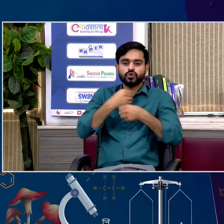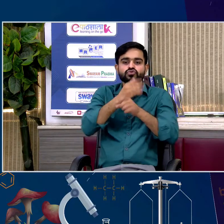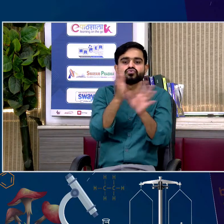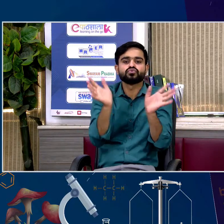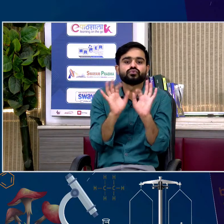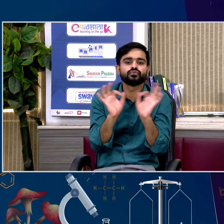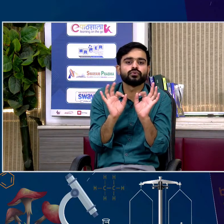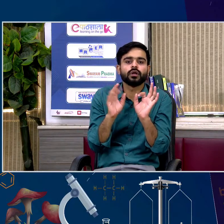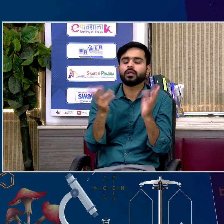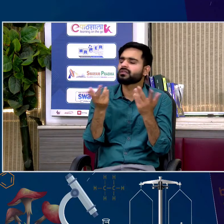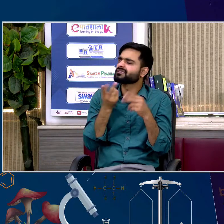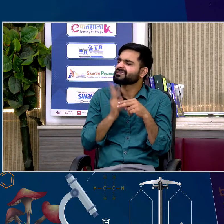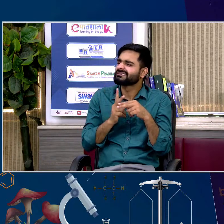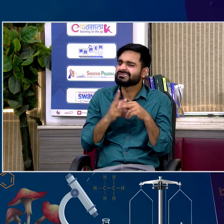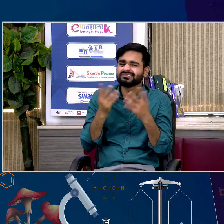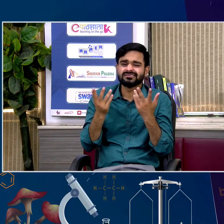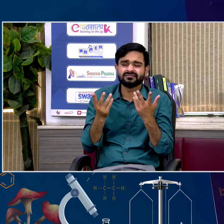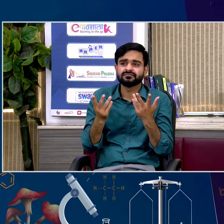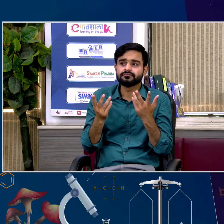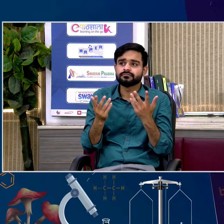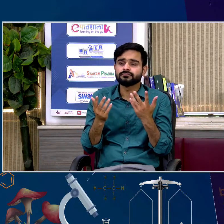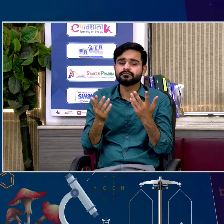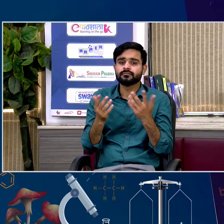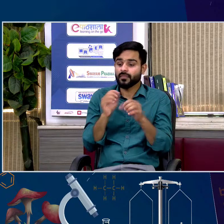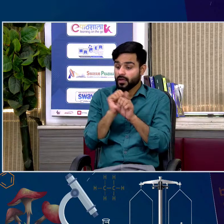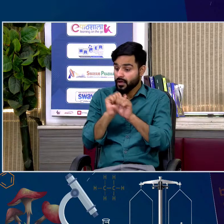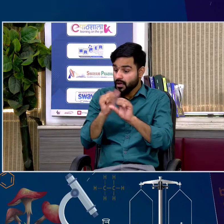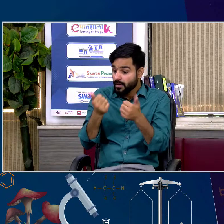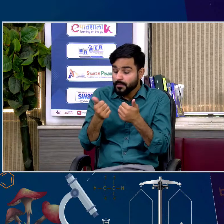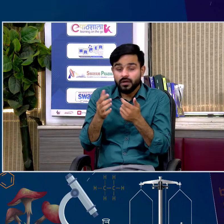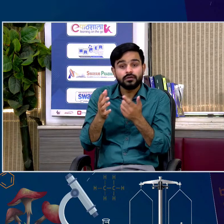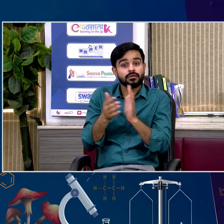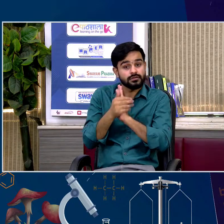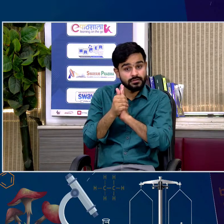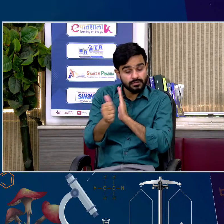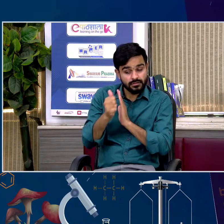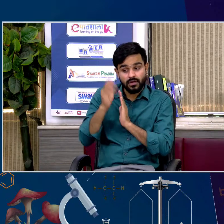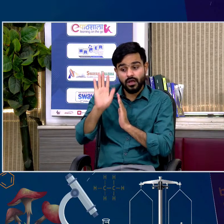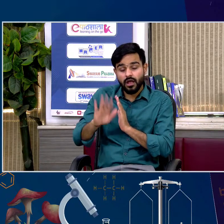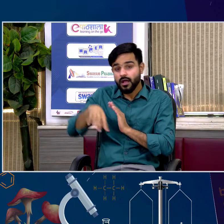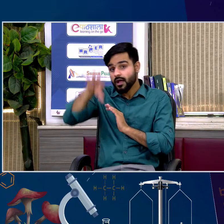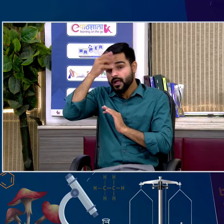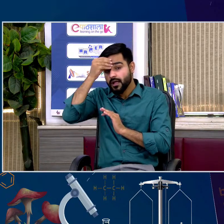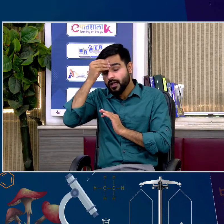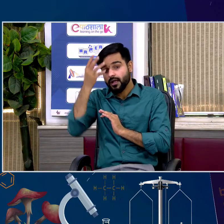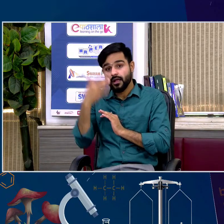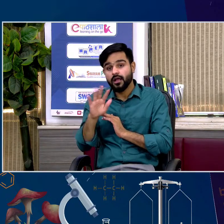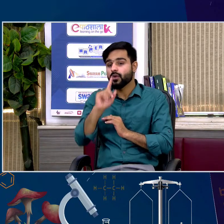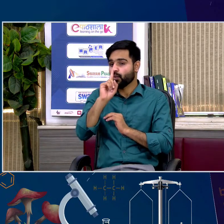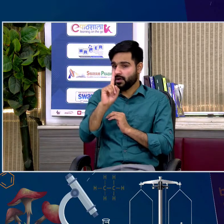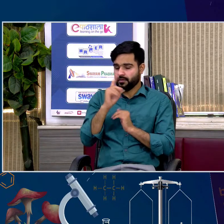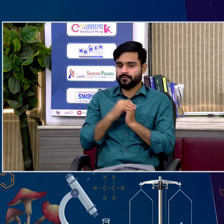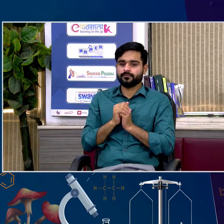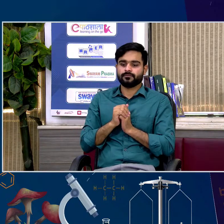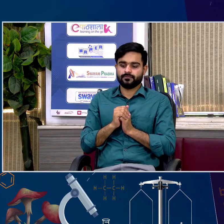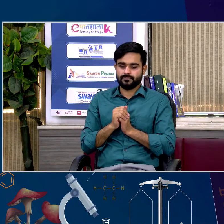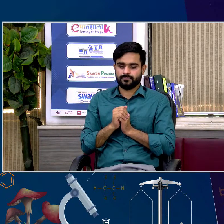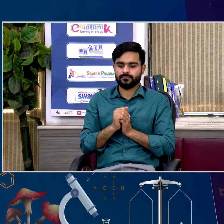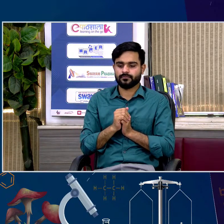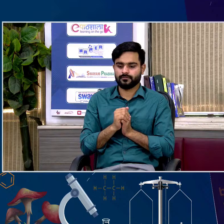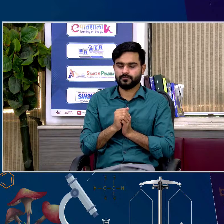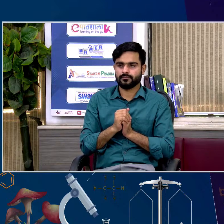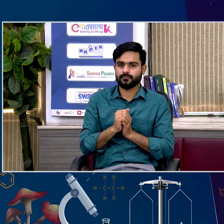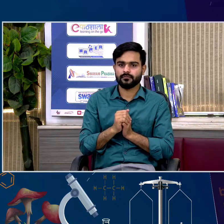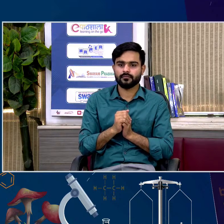not just be able to do a skill that they have learned in one